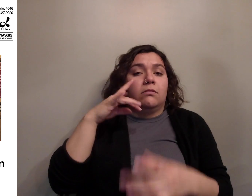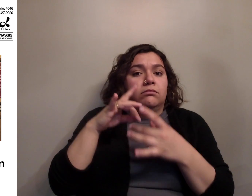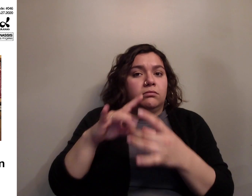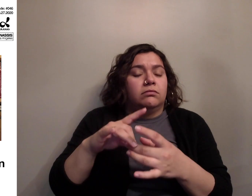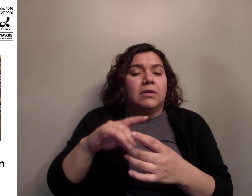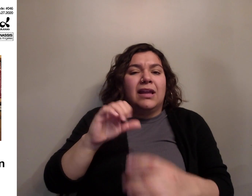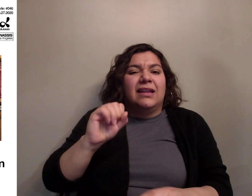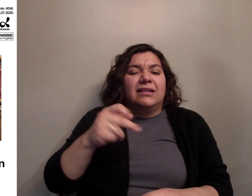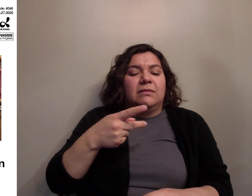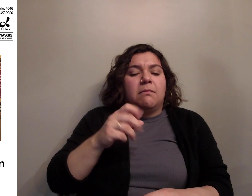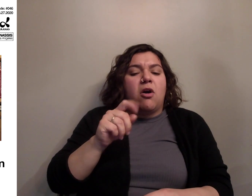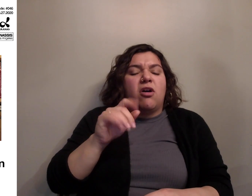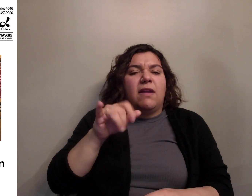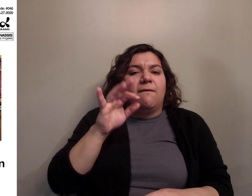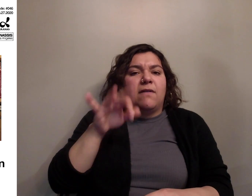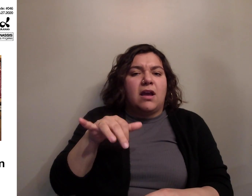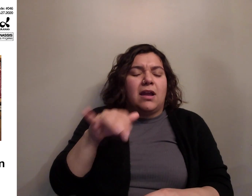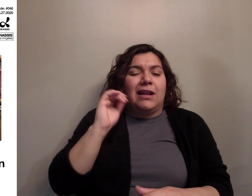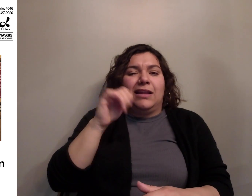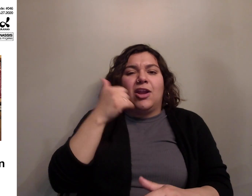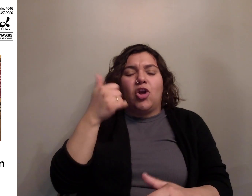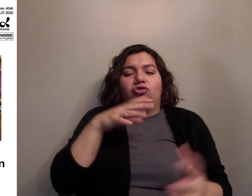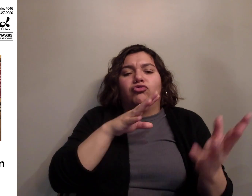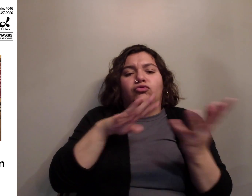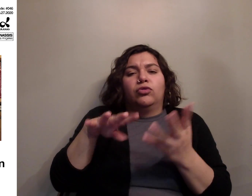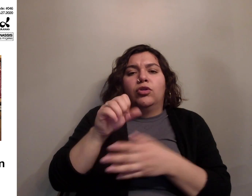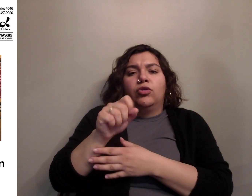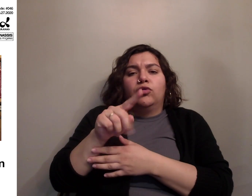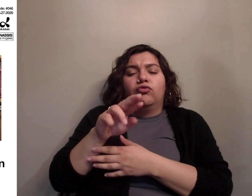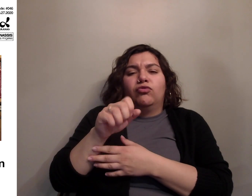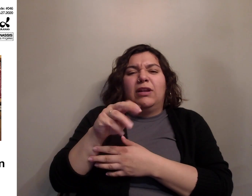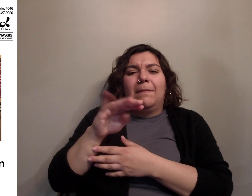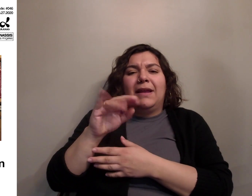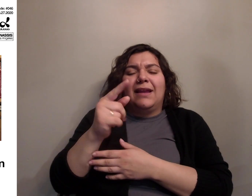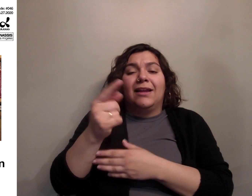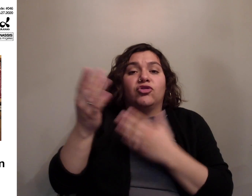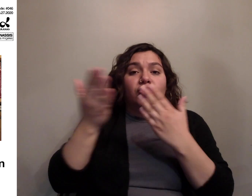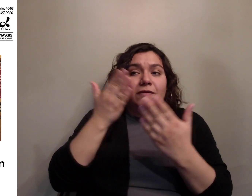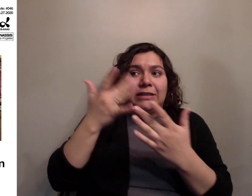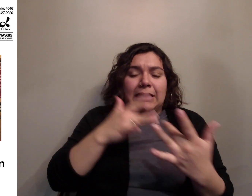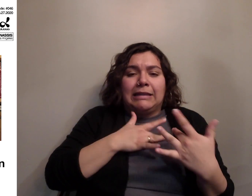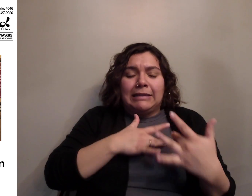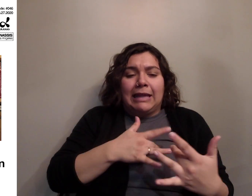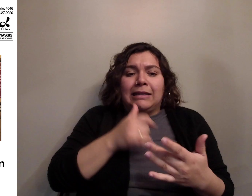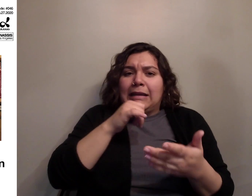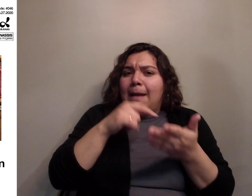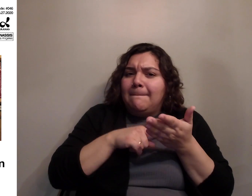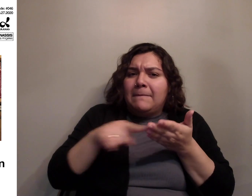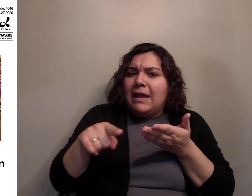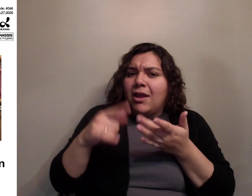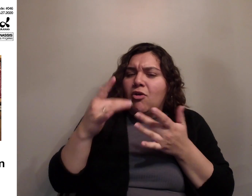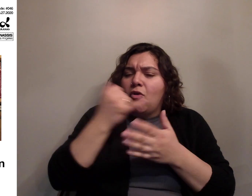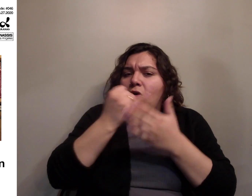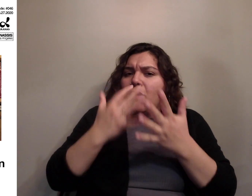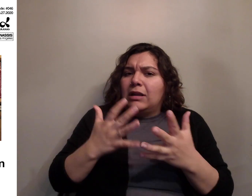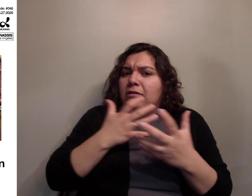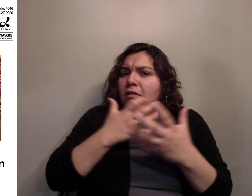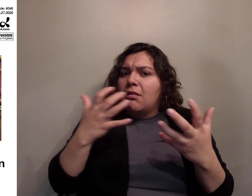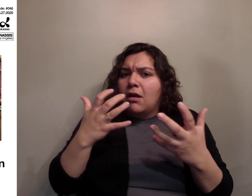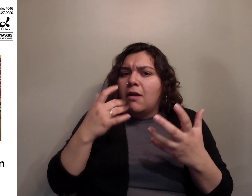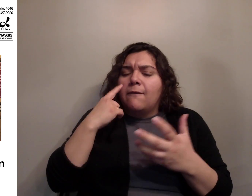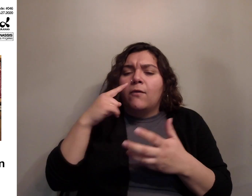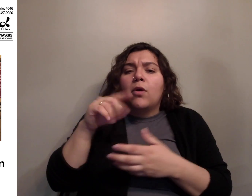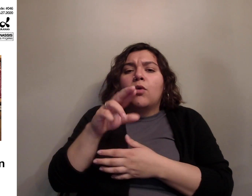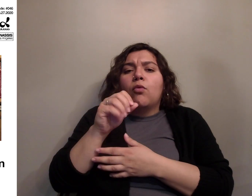I'm very skeptical of Spotify and the other streaming services because of the incredibly puny amounts that they pay